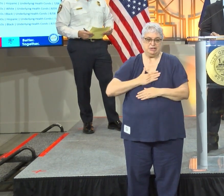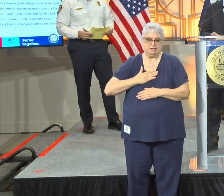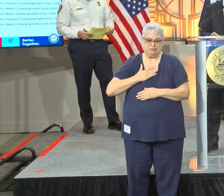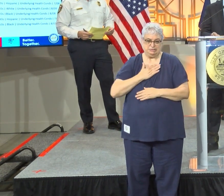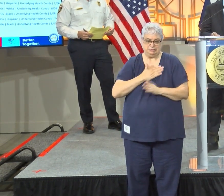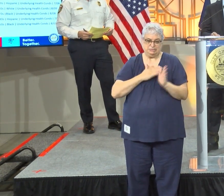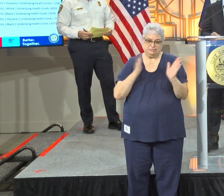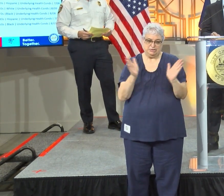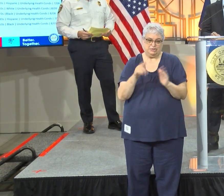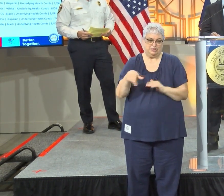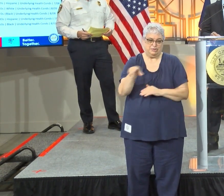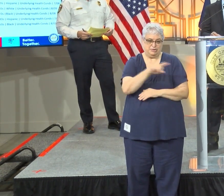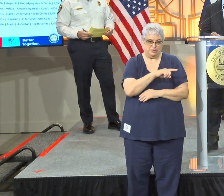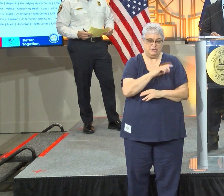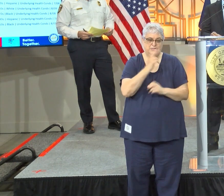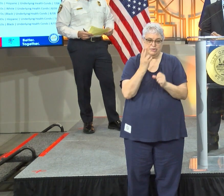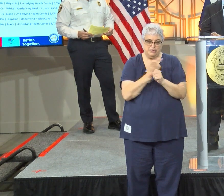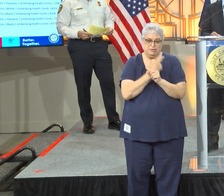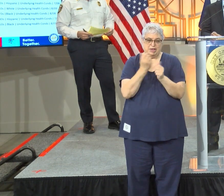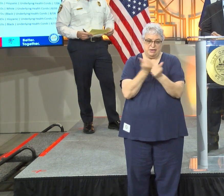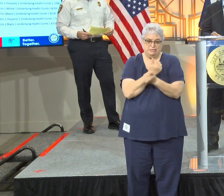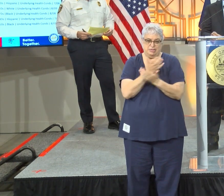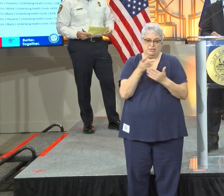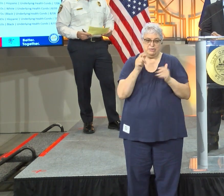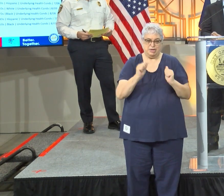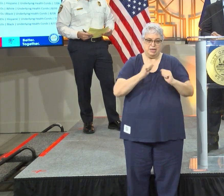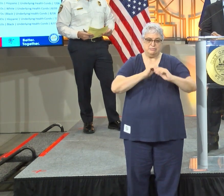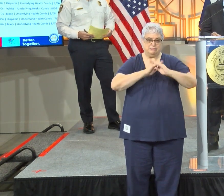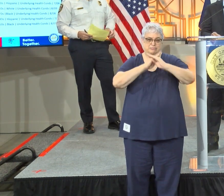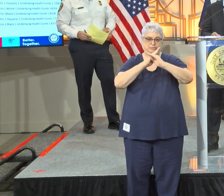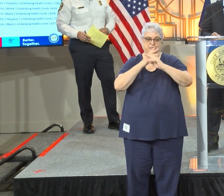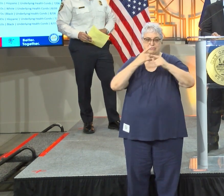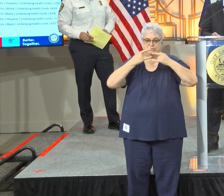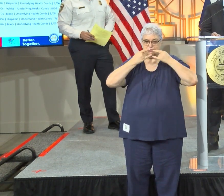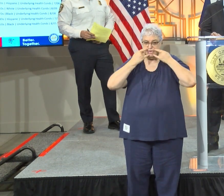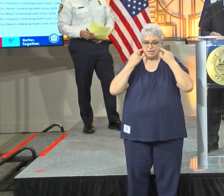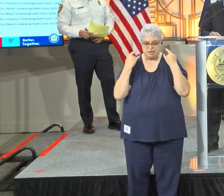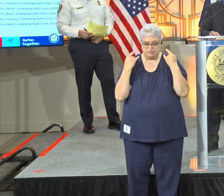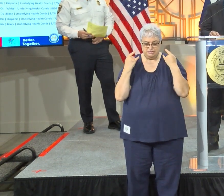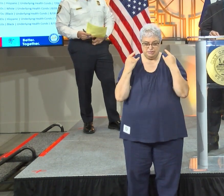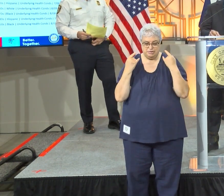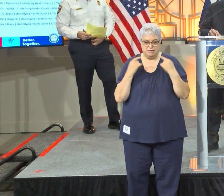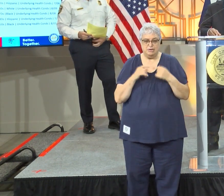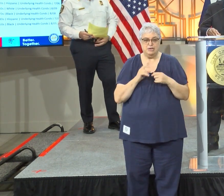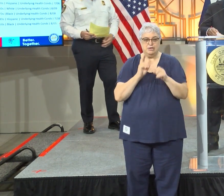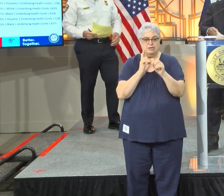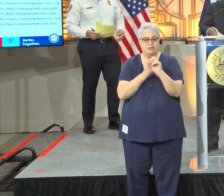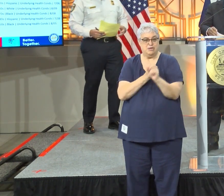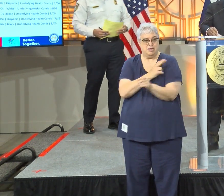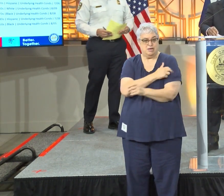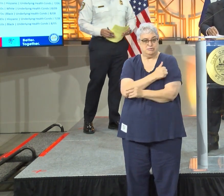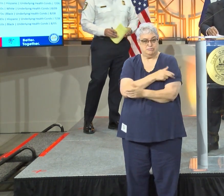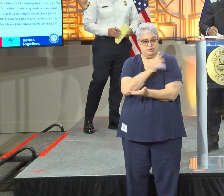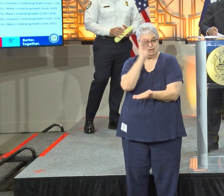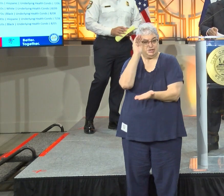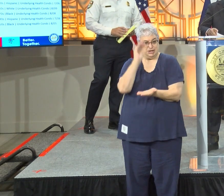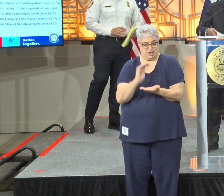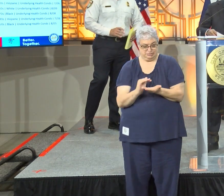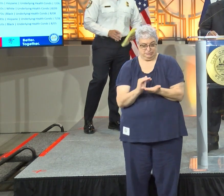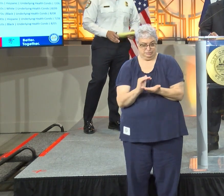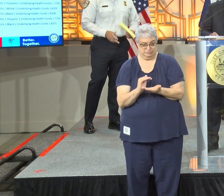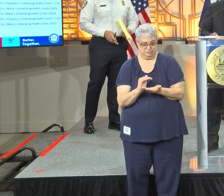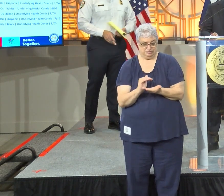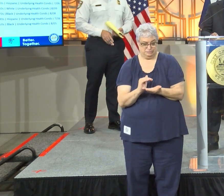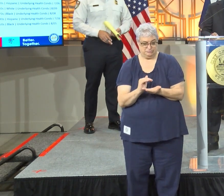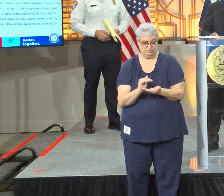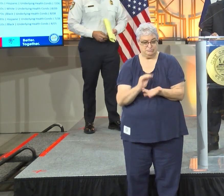to exercise all of the necessary precautions in putting on your mask. While hospitalizations are down,